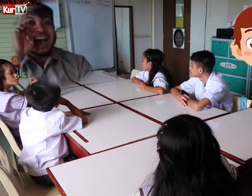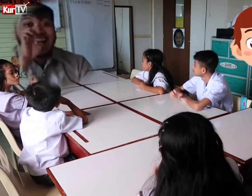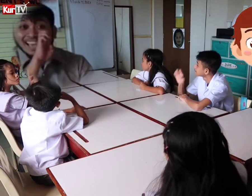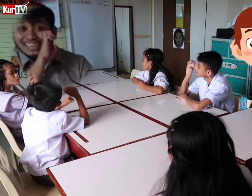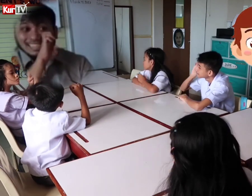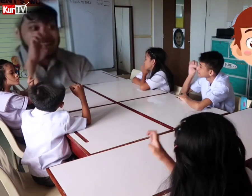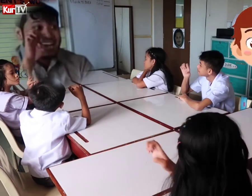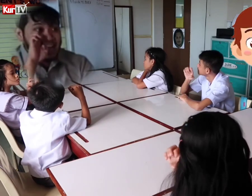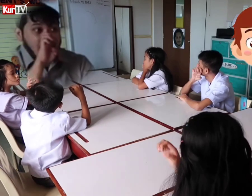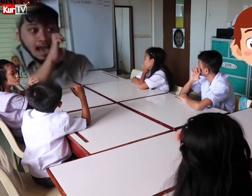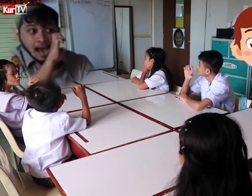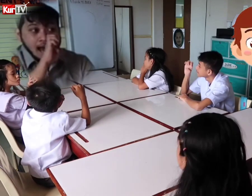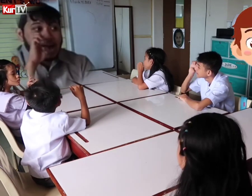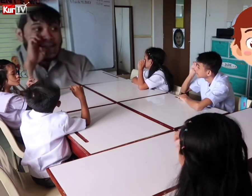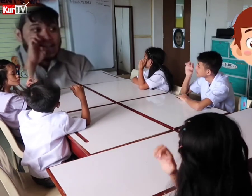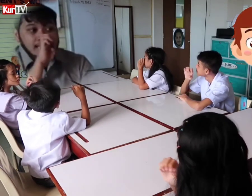I. I.